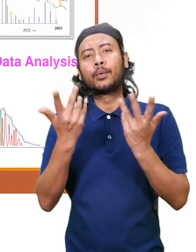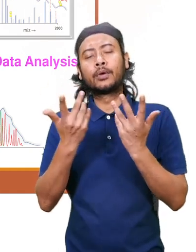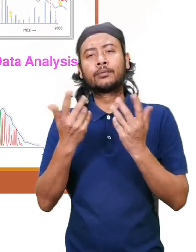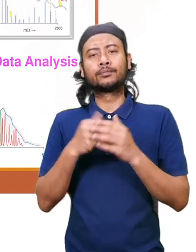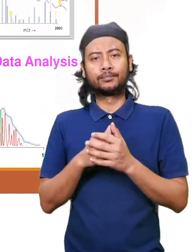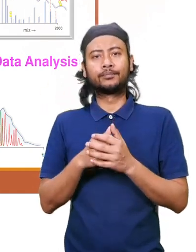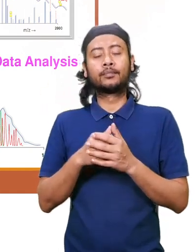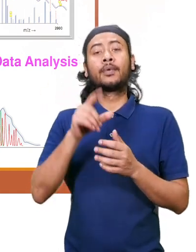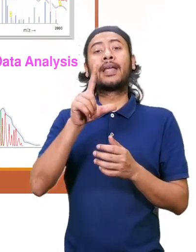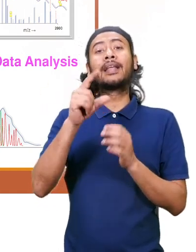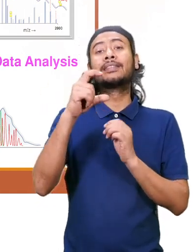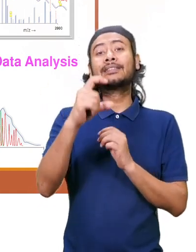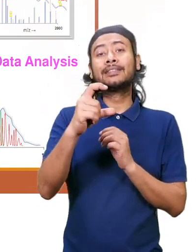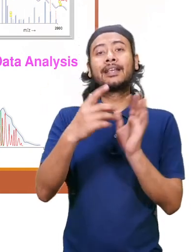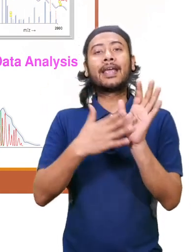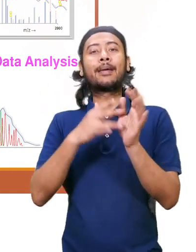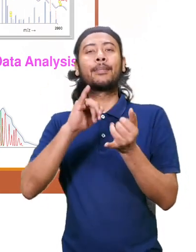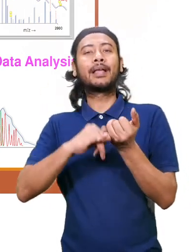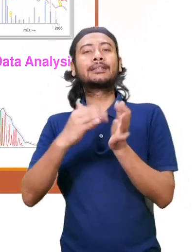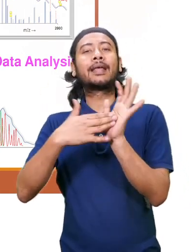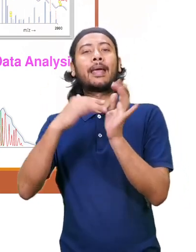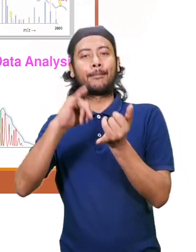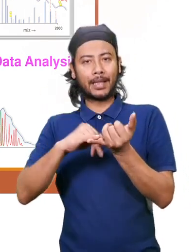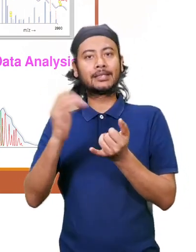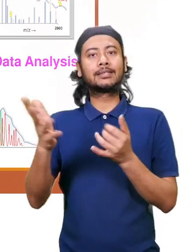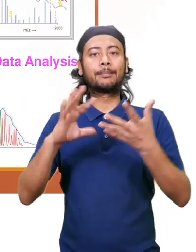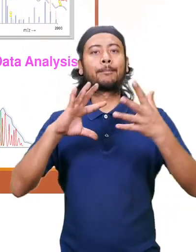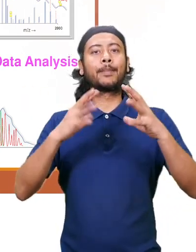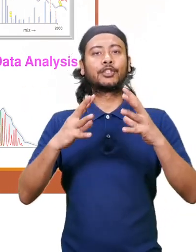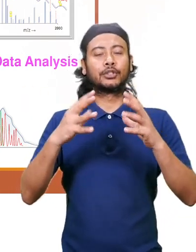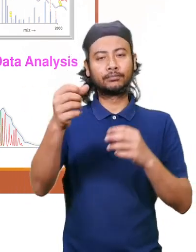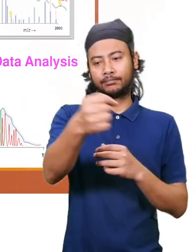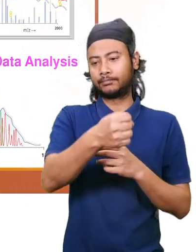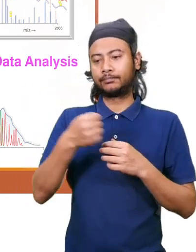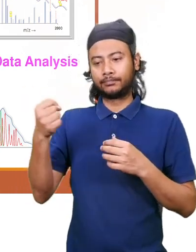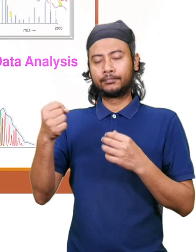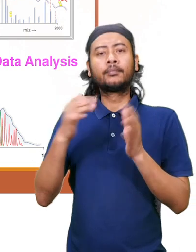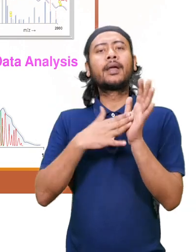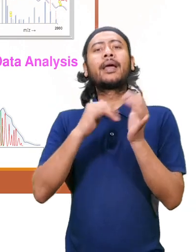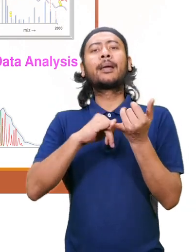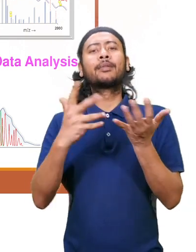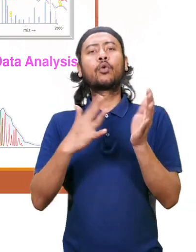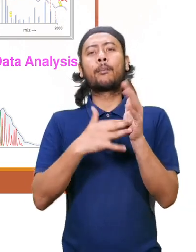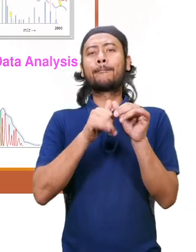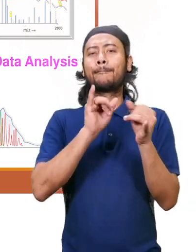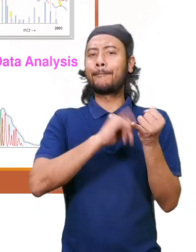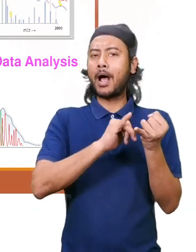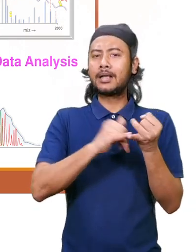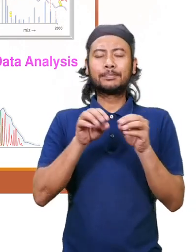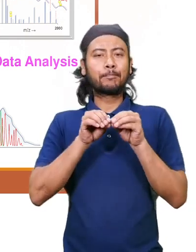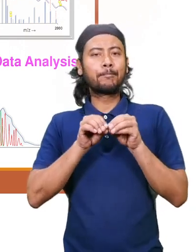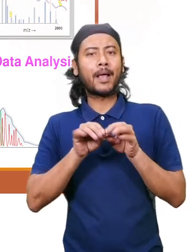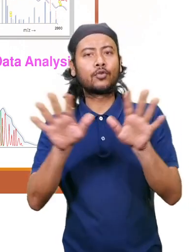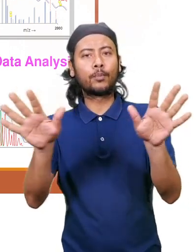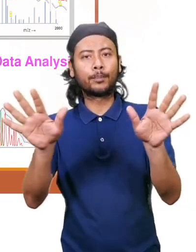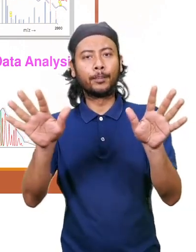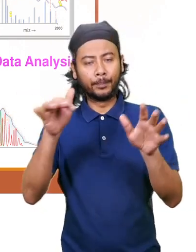that we employed for the glycoproteomics through high resolution